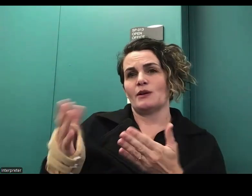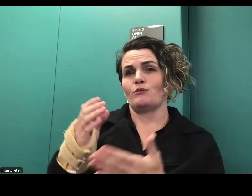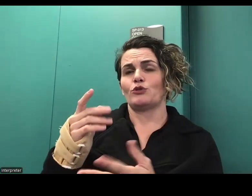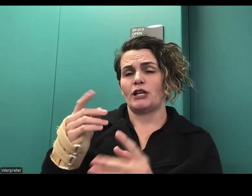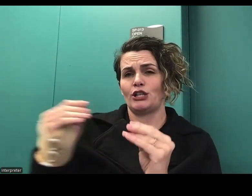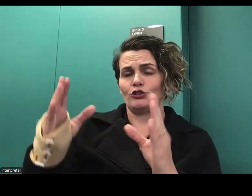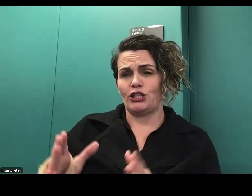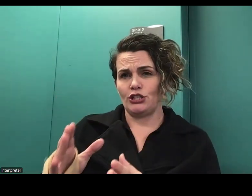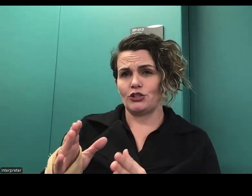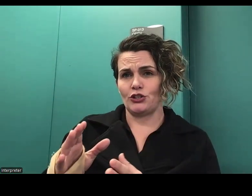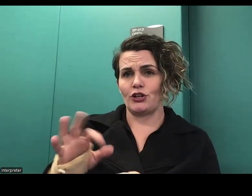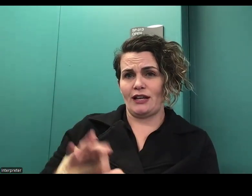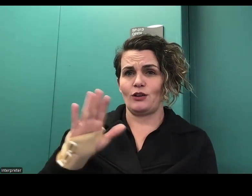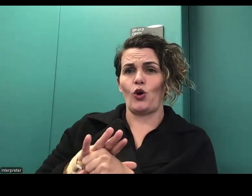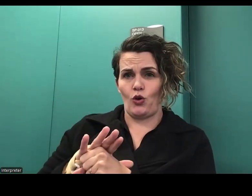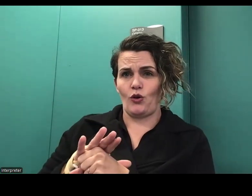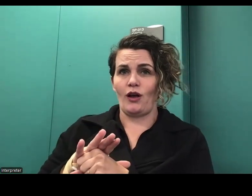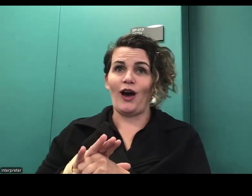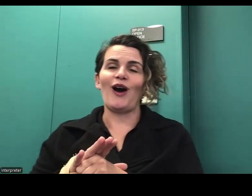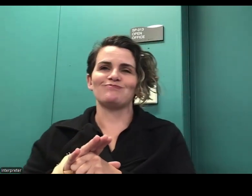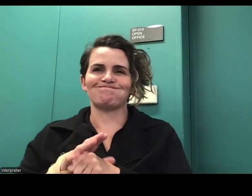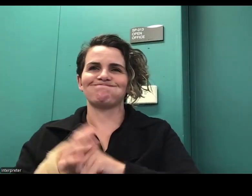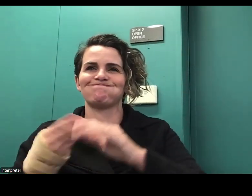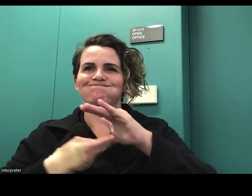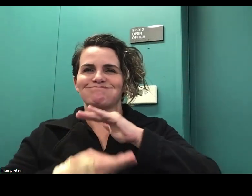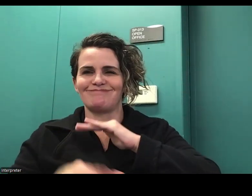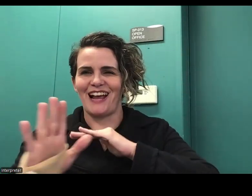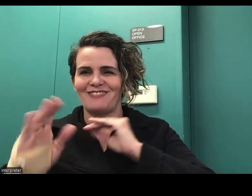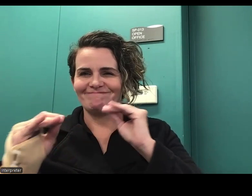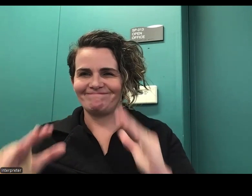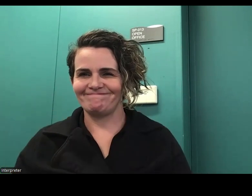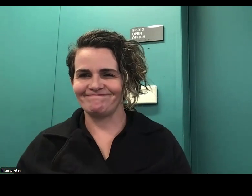Oh, bribing your teacher. Okay. You know what?